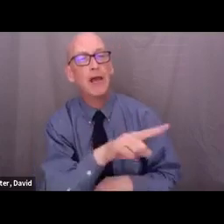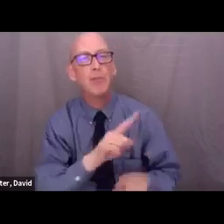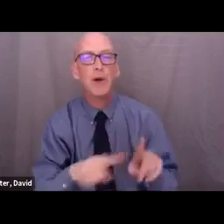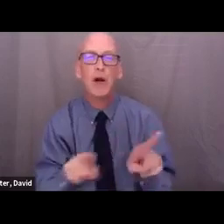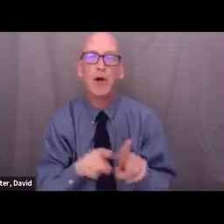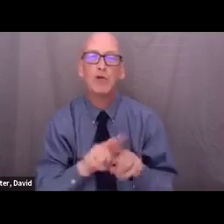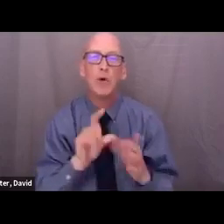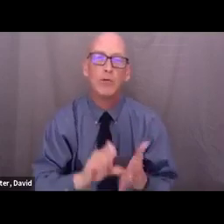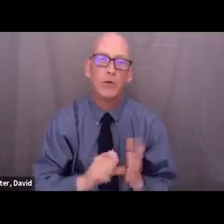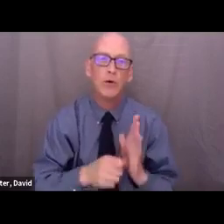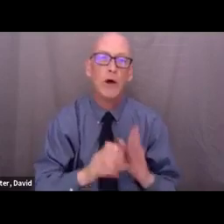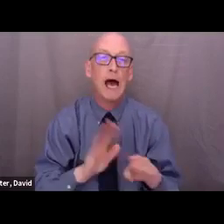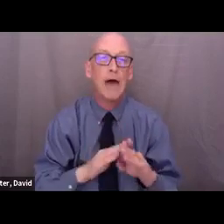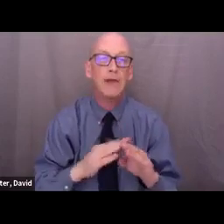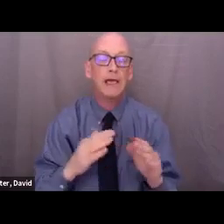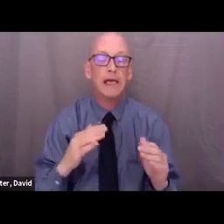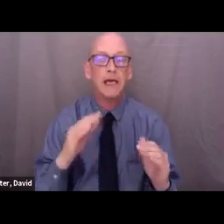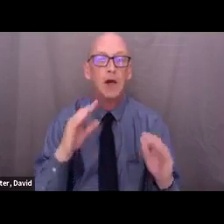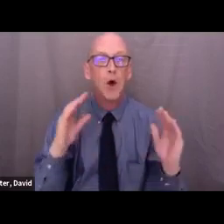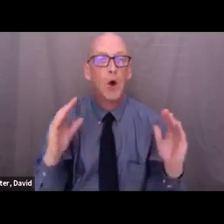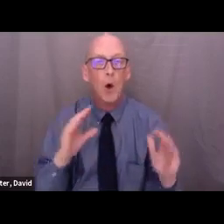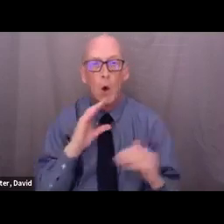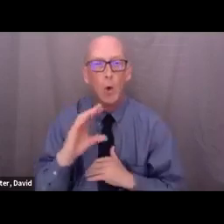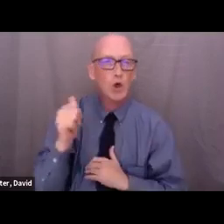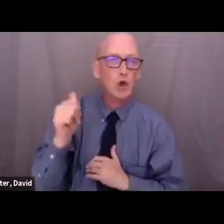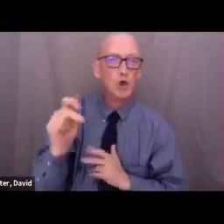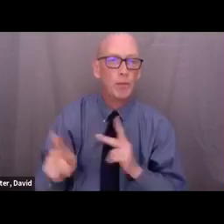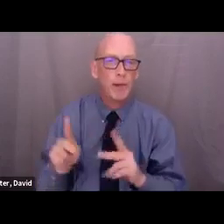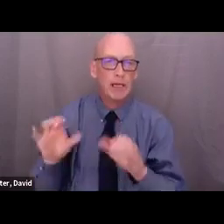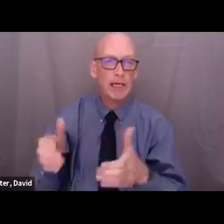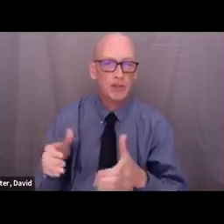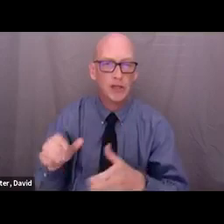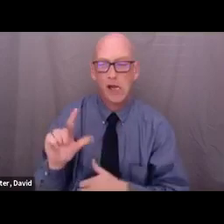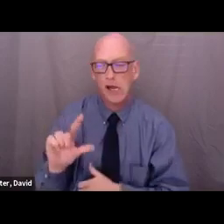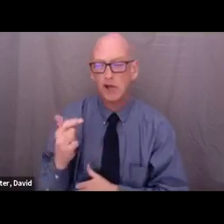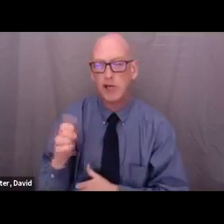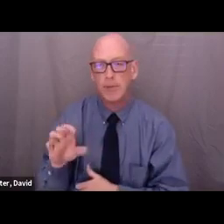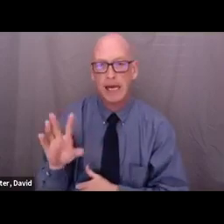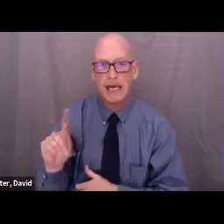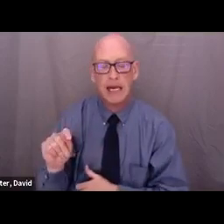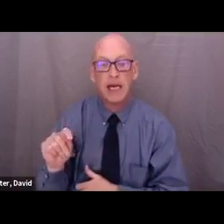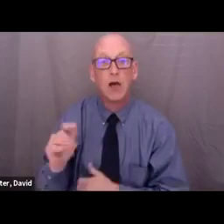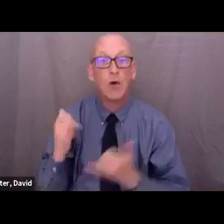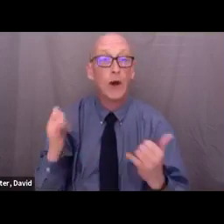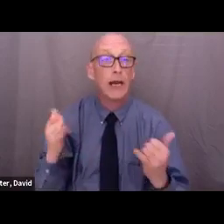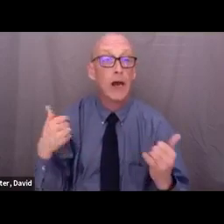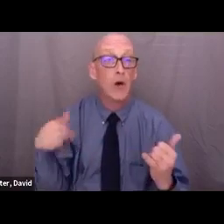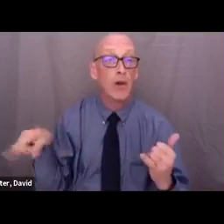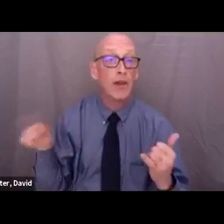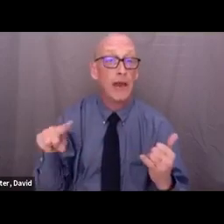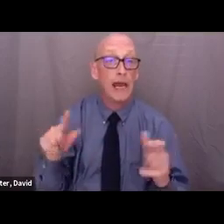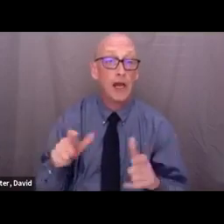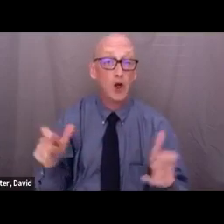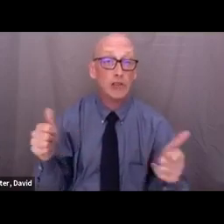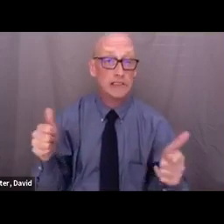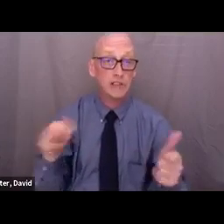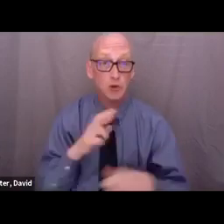on our elderly population that are LGBT. Right now, we know that they are at the largest risk of